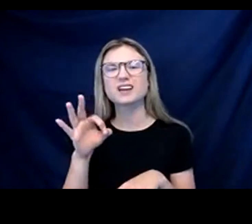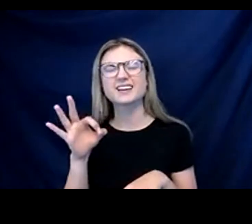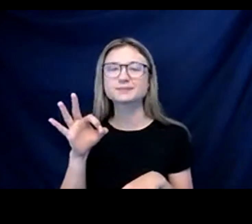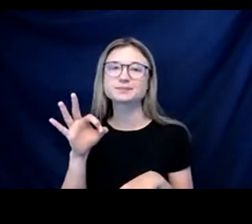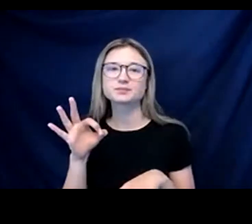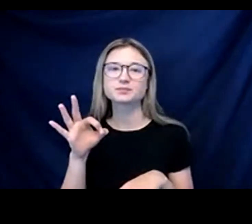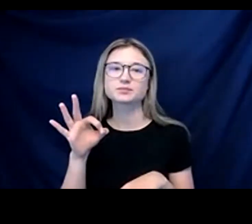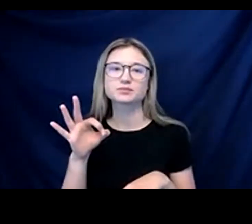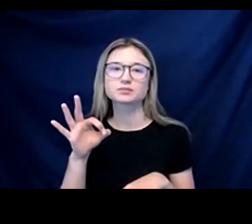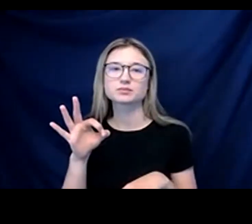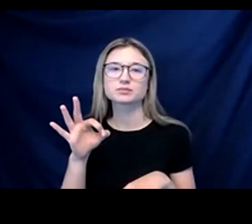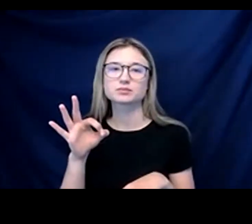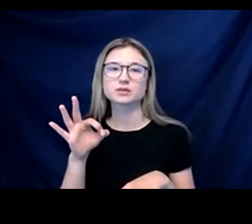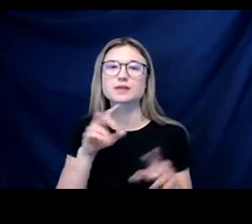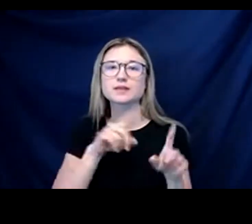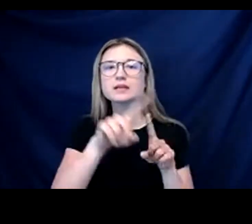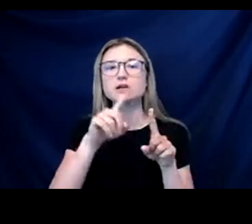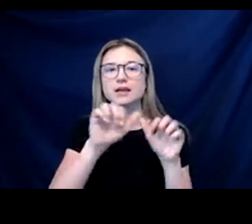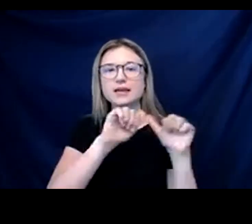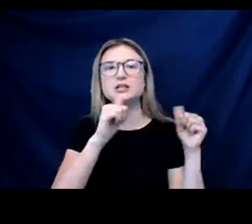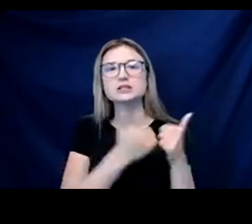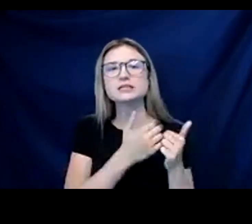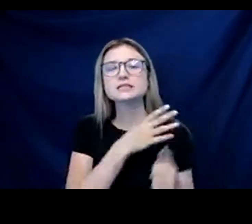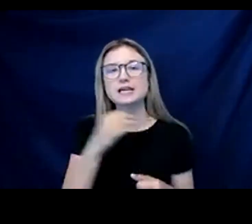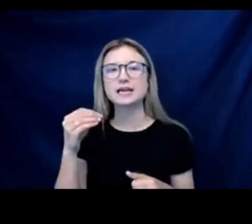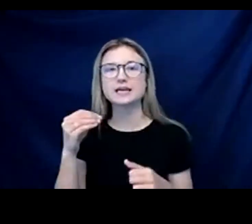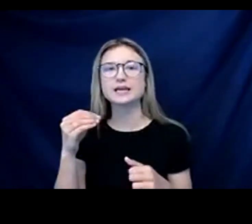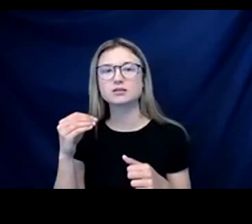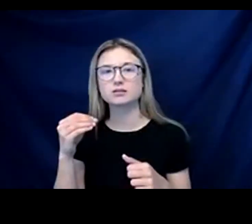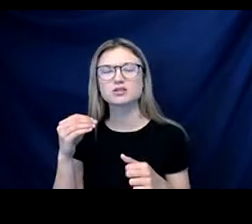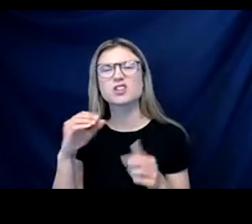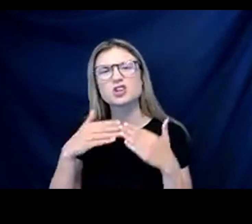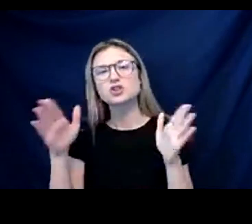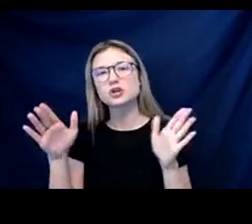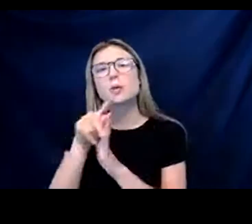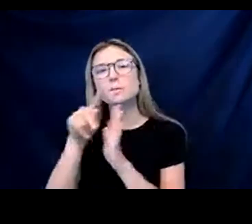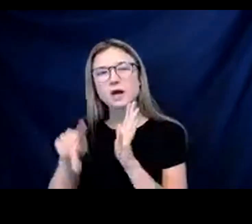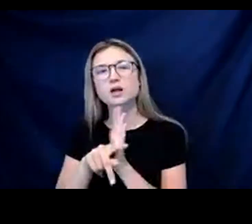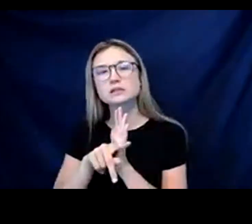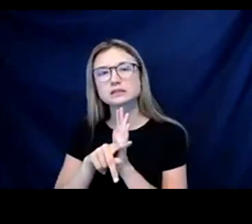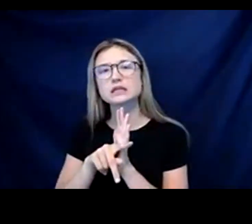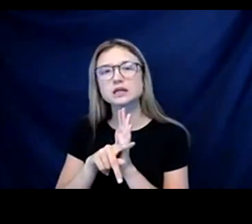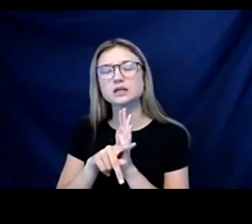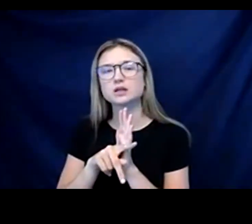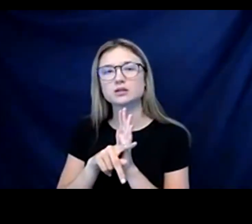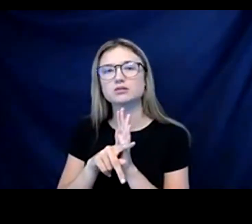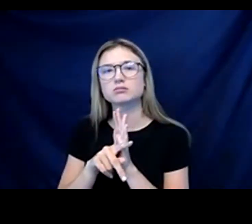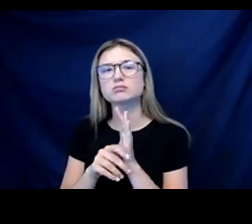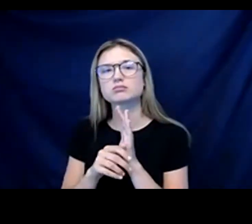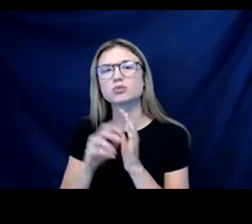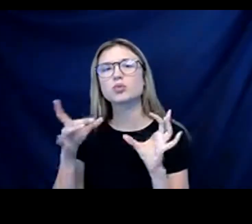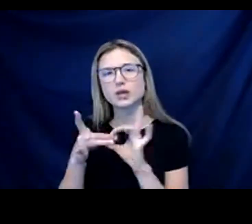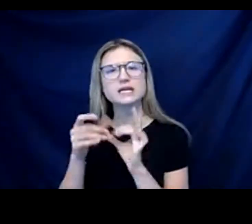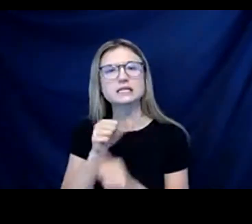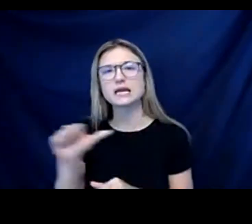gubernatorial agencies, and just a general policy, I guess, for the state related to any kind of ADA issues. So that might be